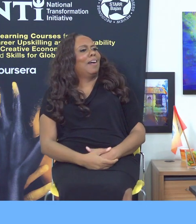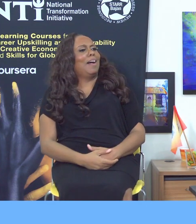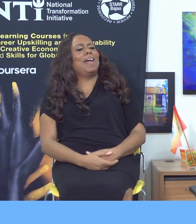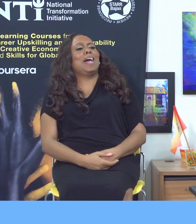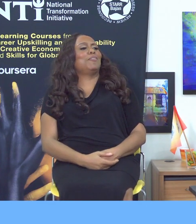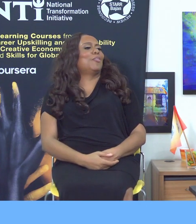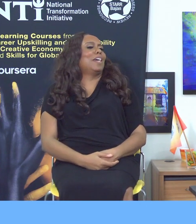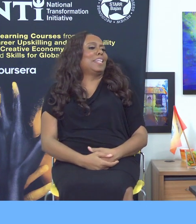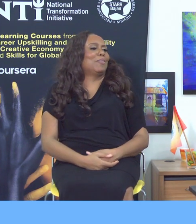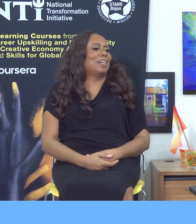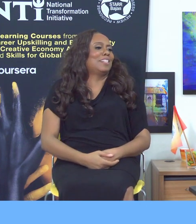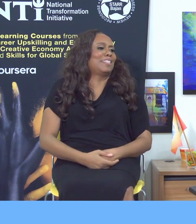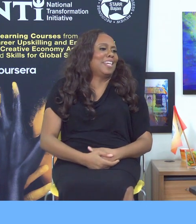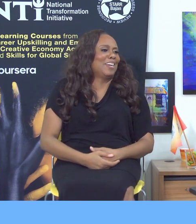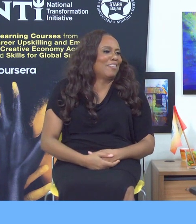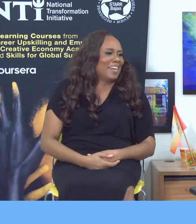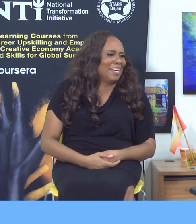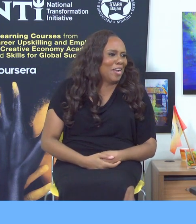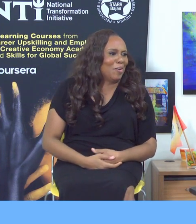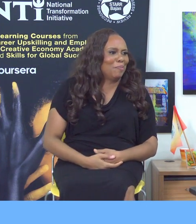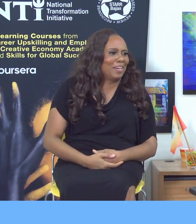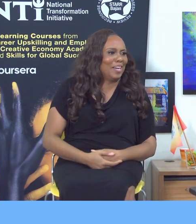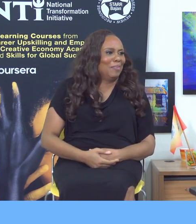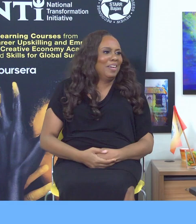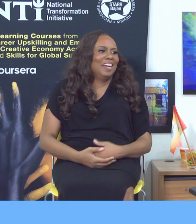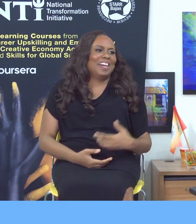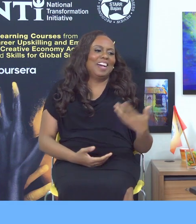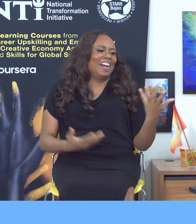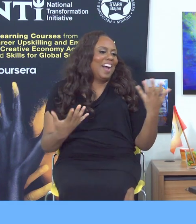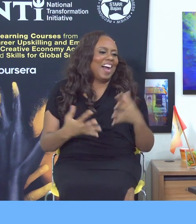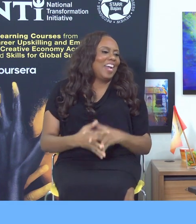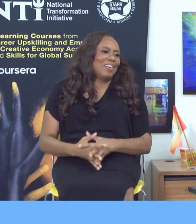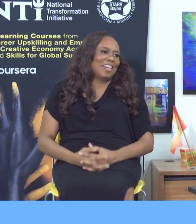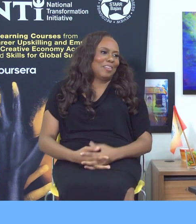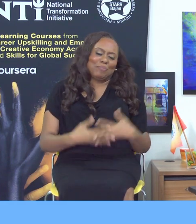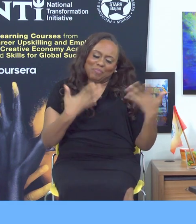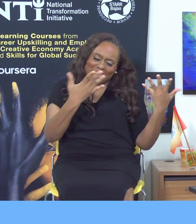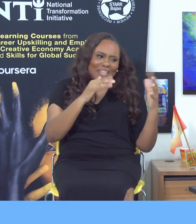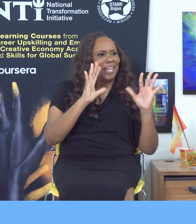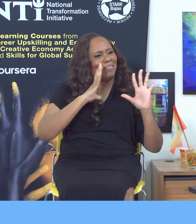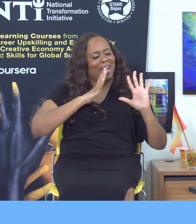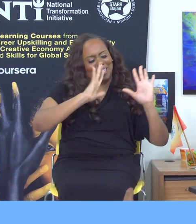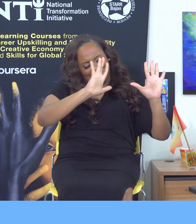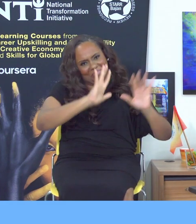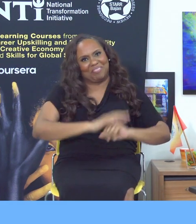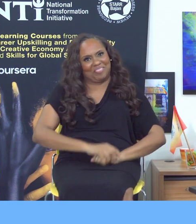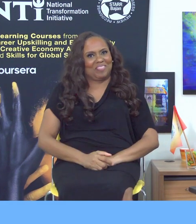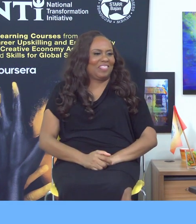sign. Now, I have no idea what I'm saying right now. that is awesome.